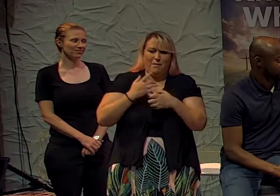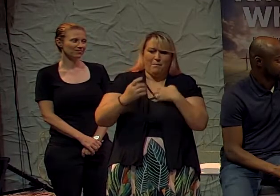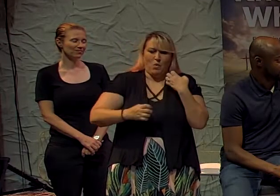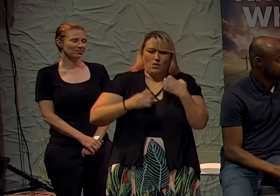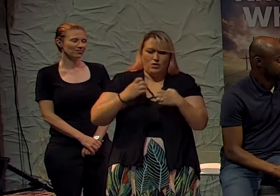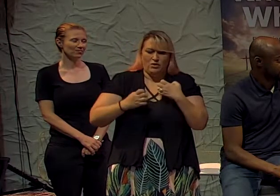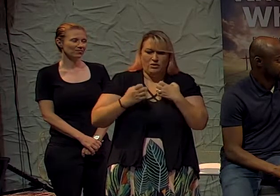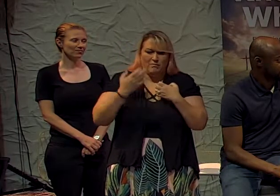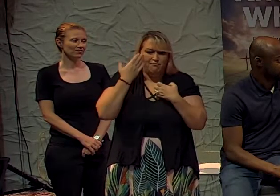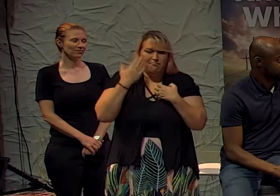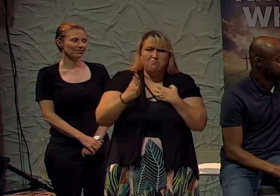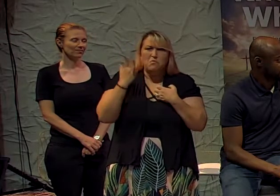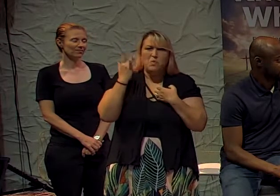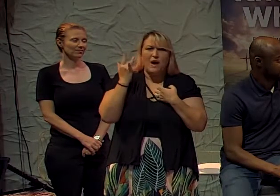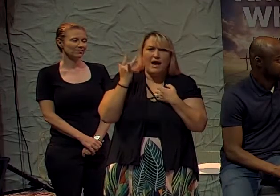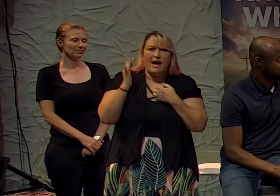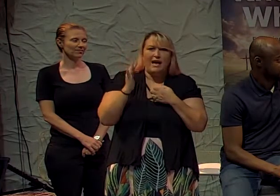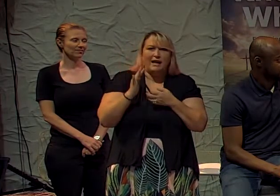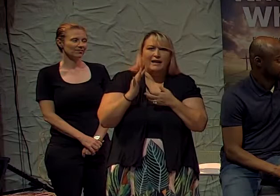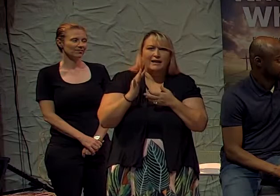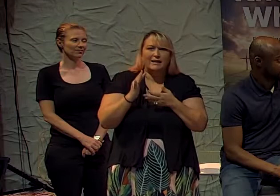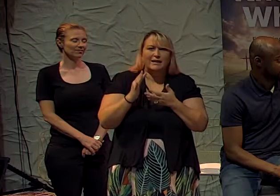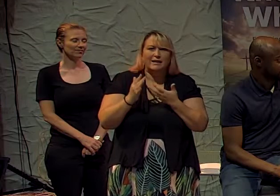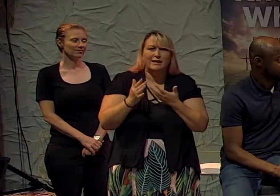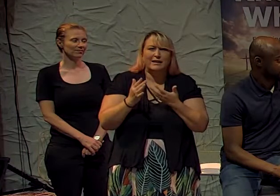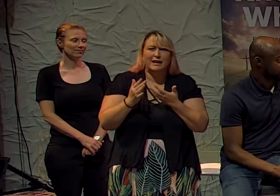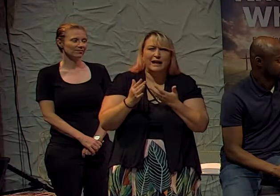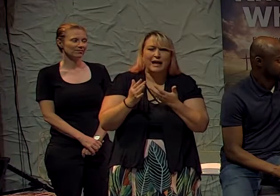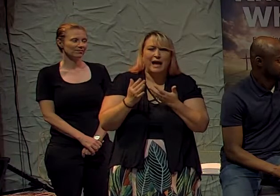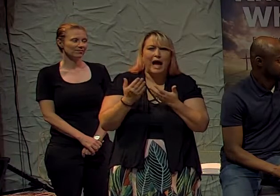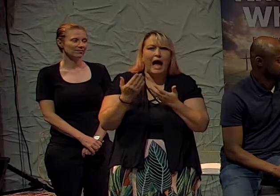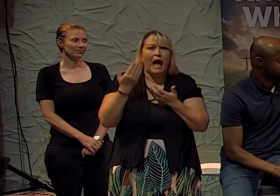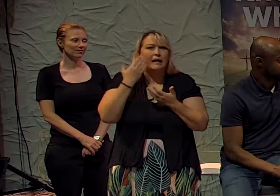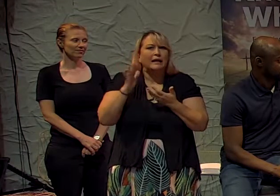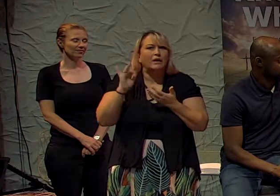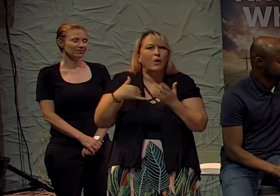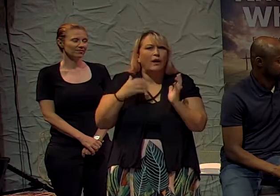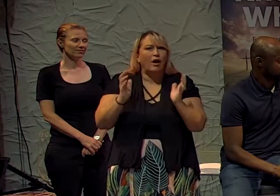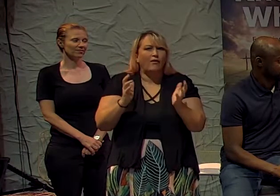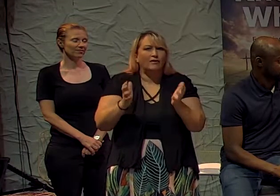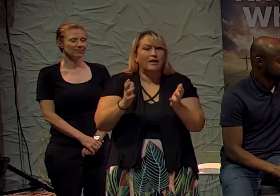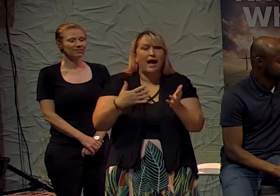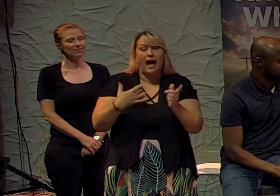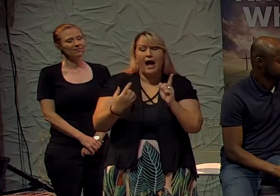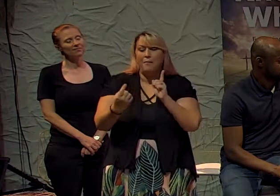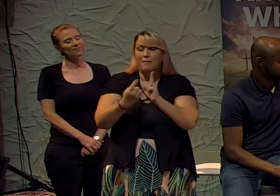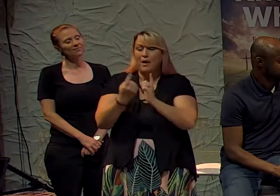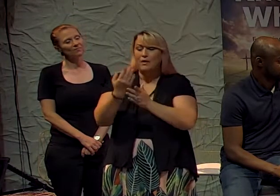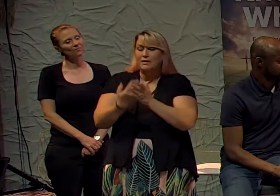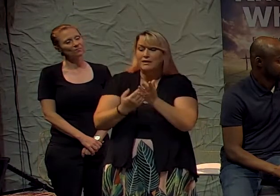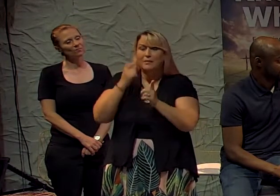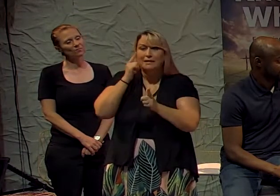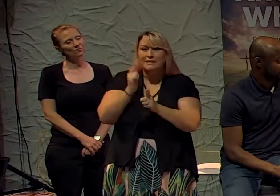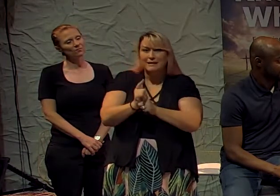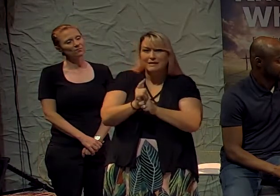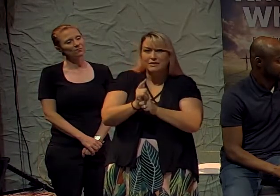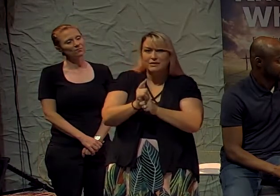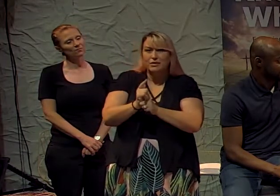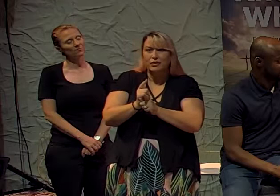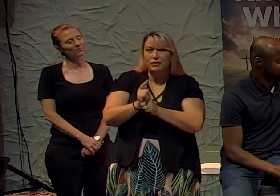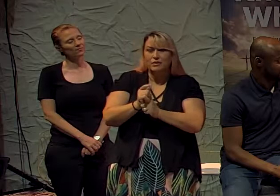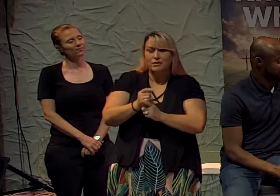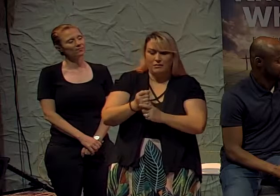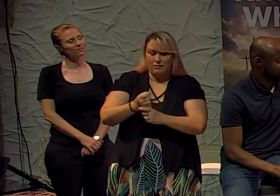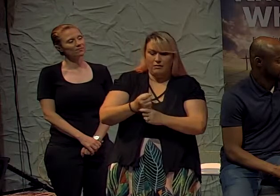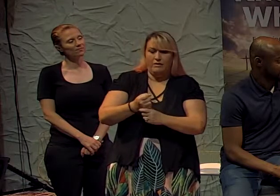I didn't know why. And I didn't know in our conversation, but then I met with some sisters in our small group, and it just